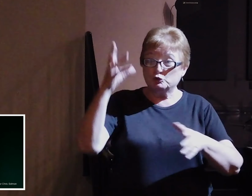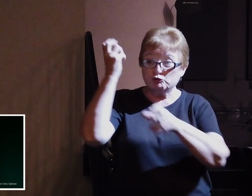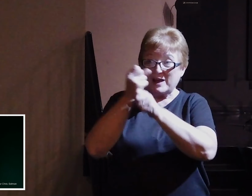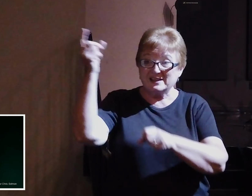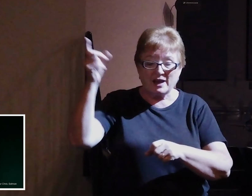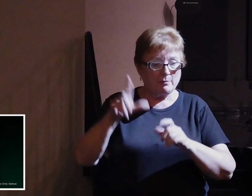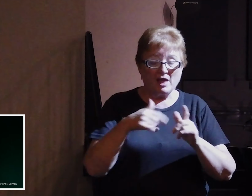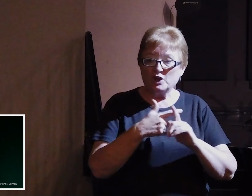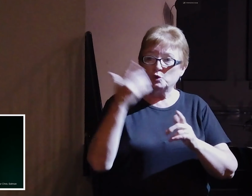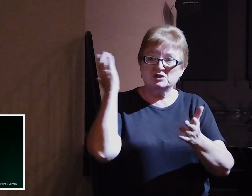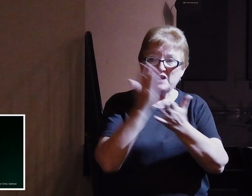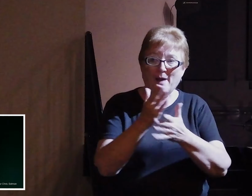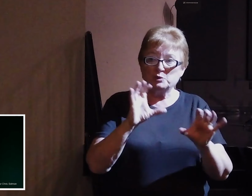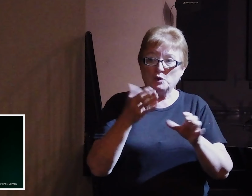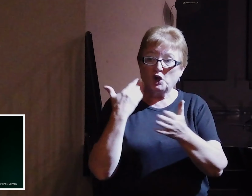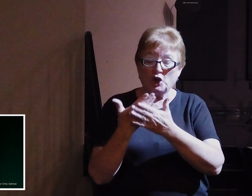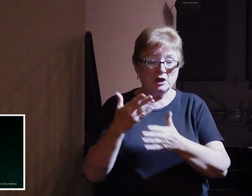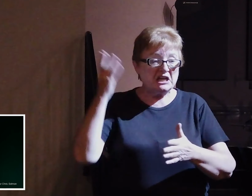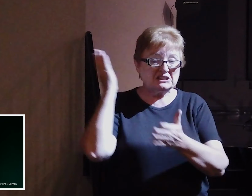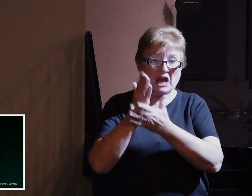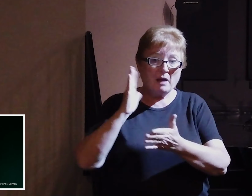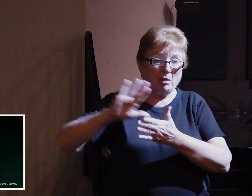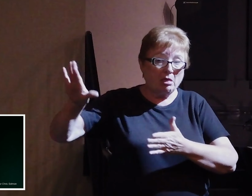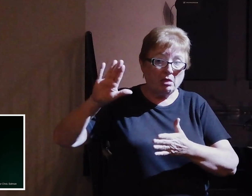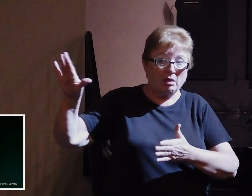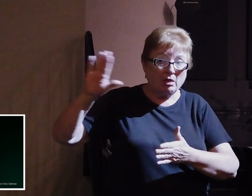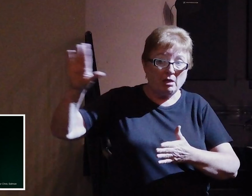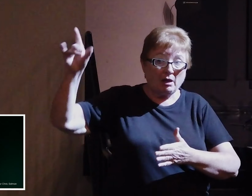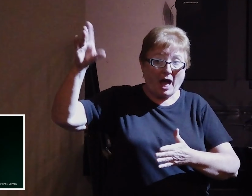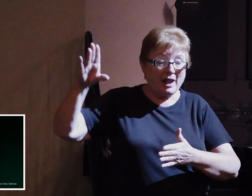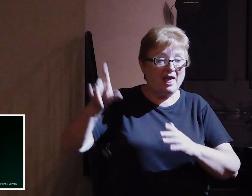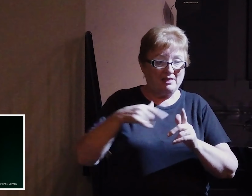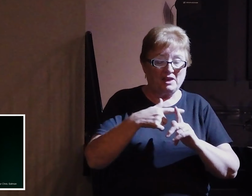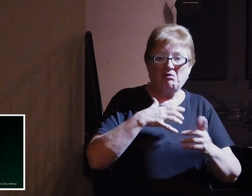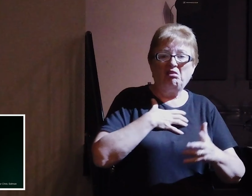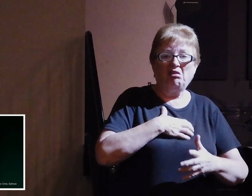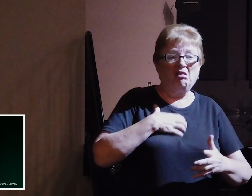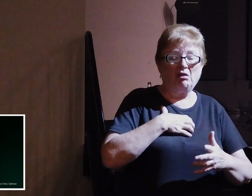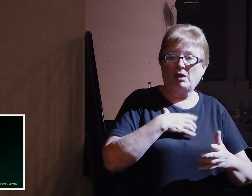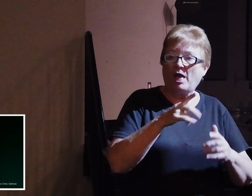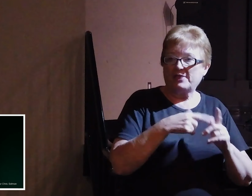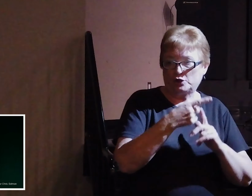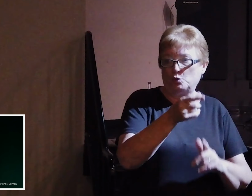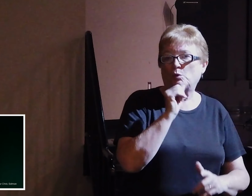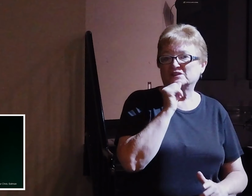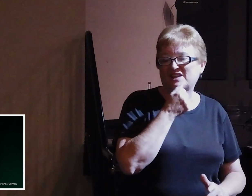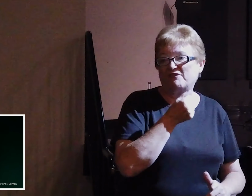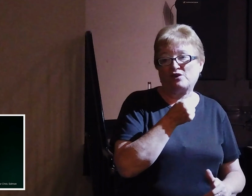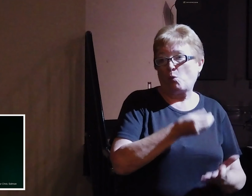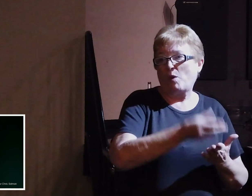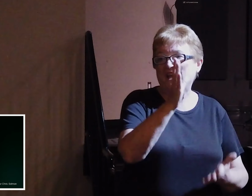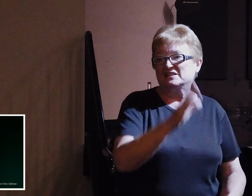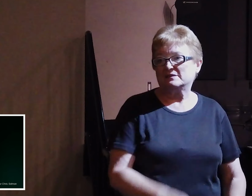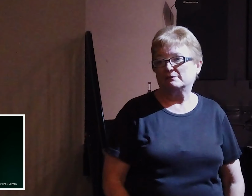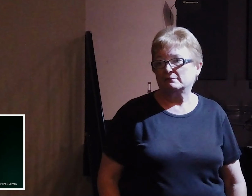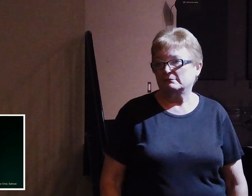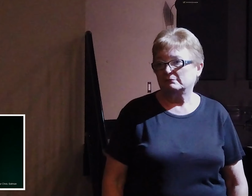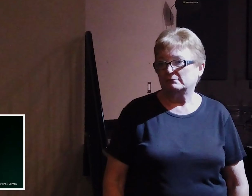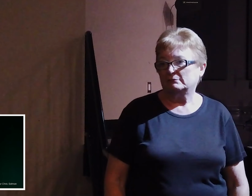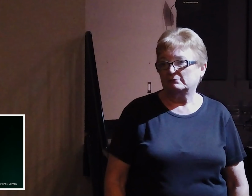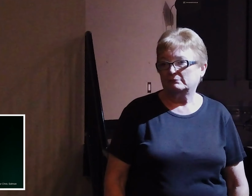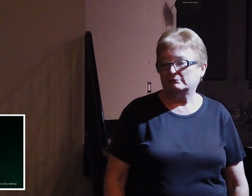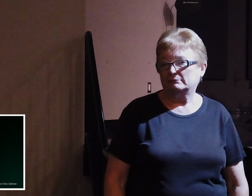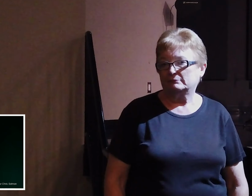Stop doing anything good. Just wallow in your misery. There's two words we want to look at in this passage, this last verse